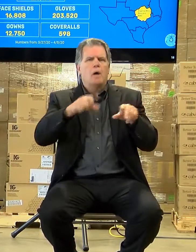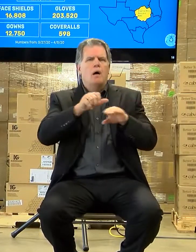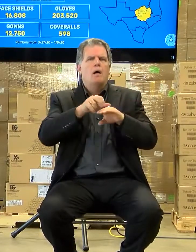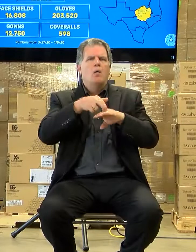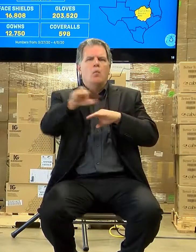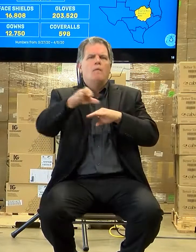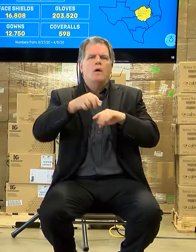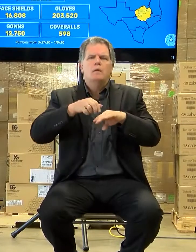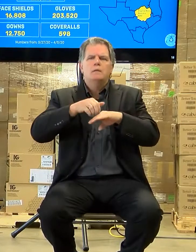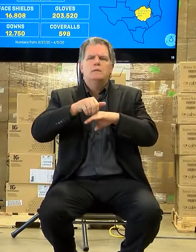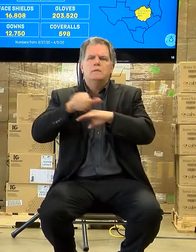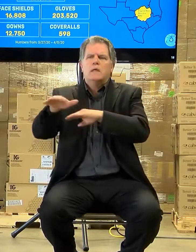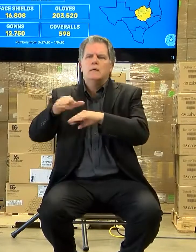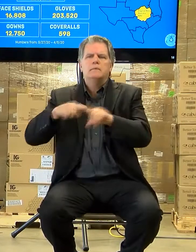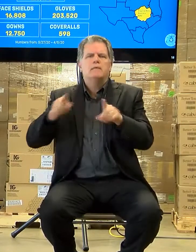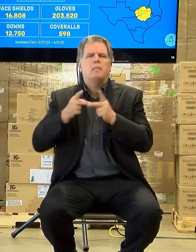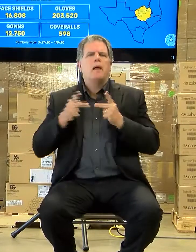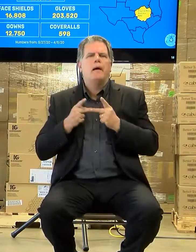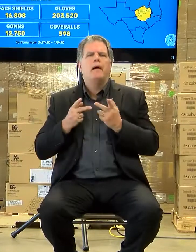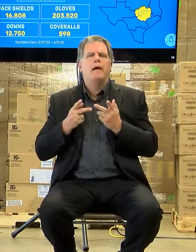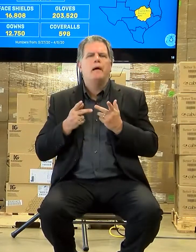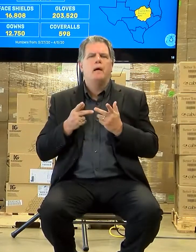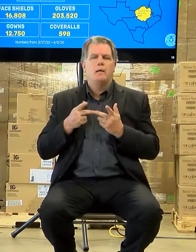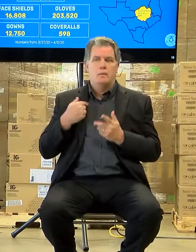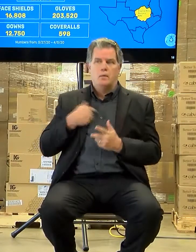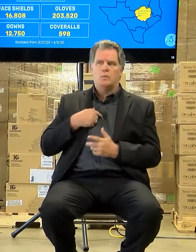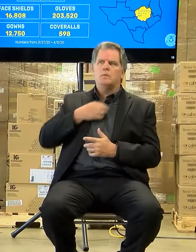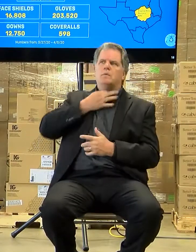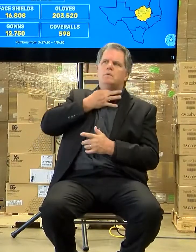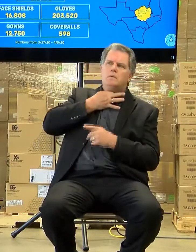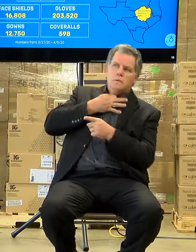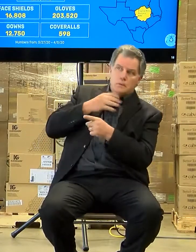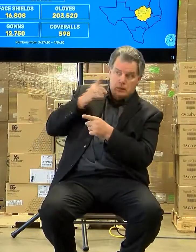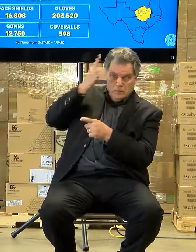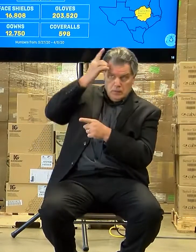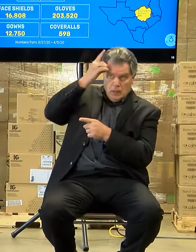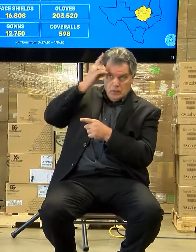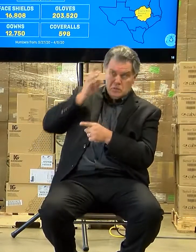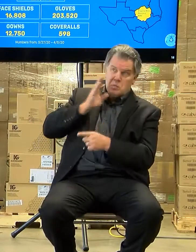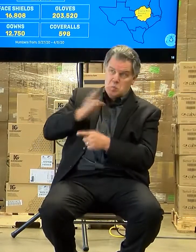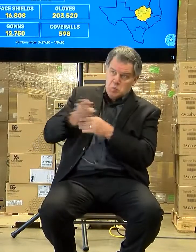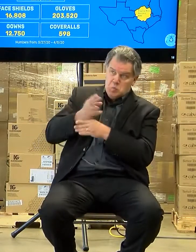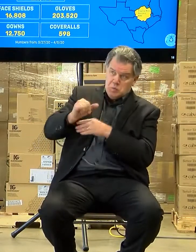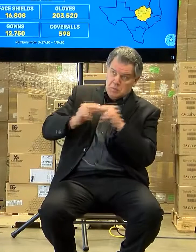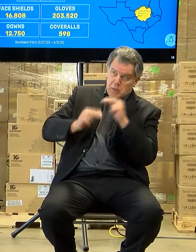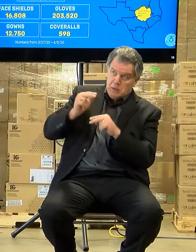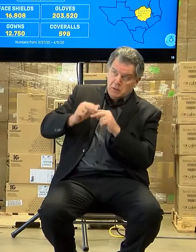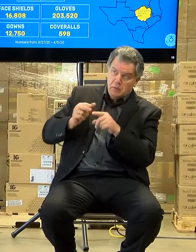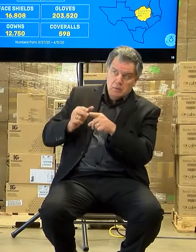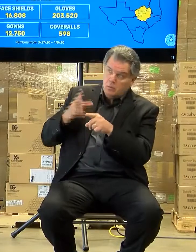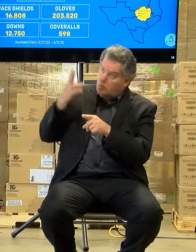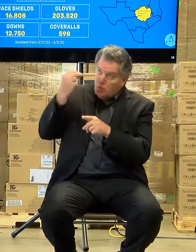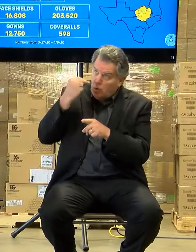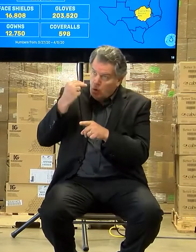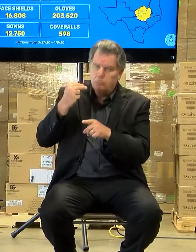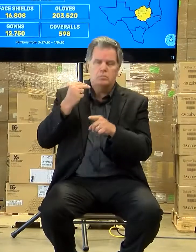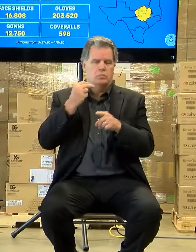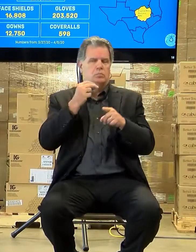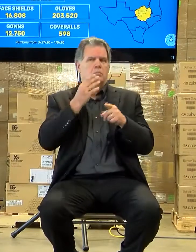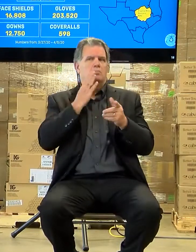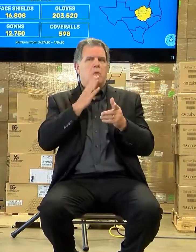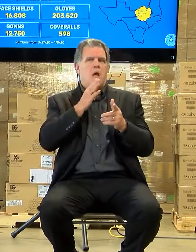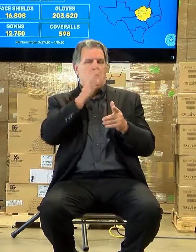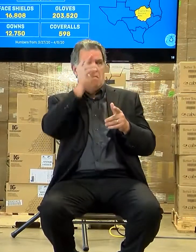to find out if Dallas County was in fact going to utilize this. If not, other federal officials may be moving those